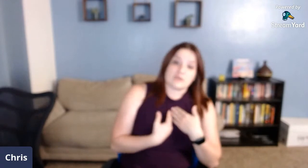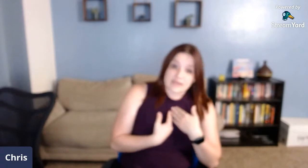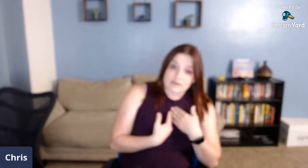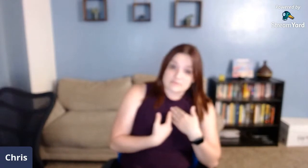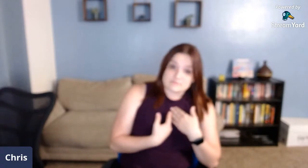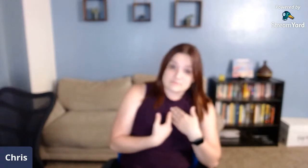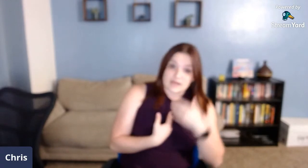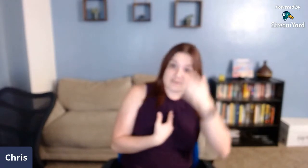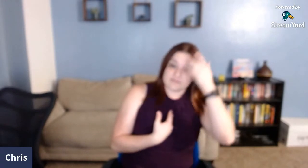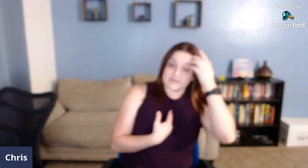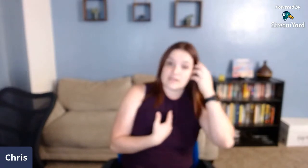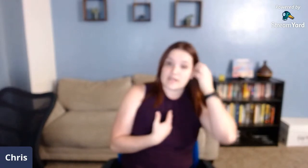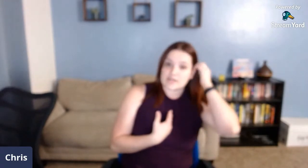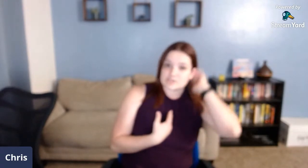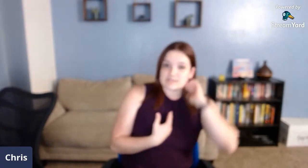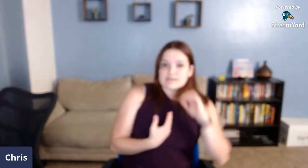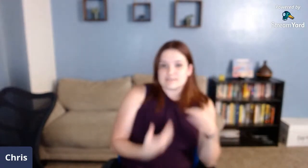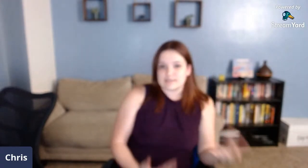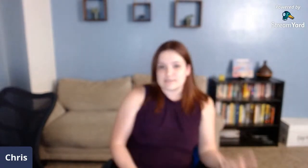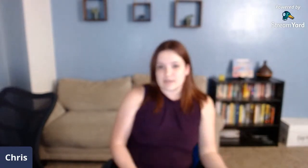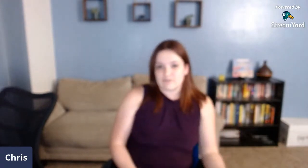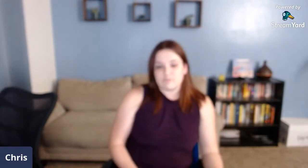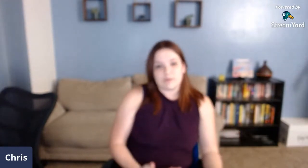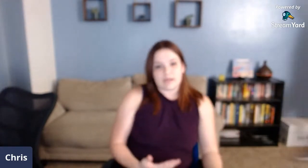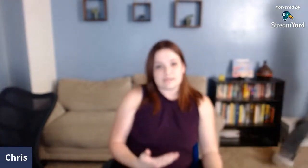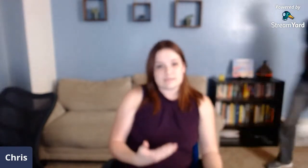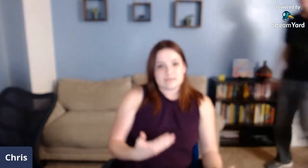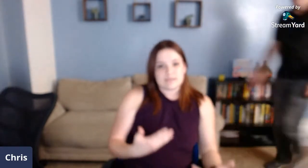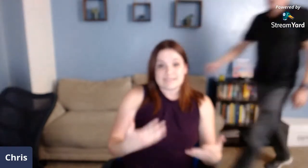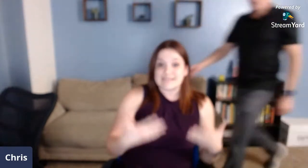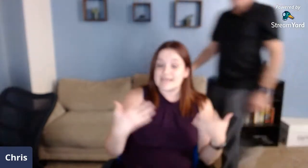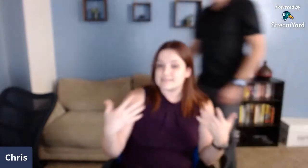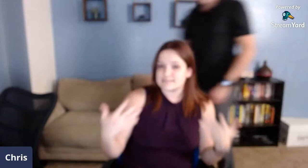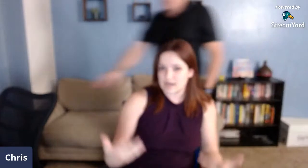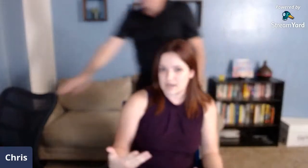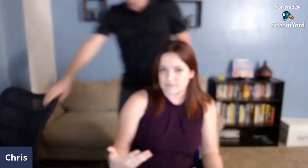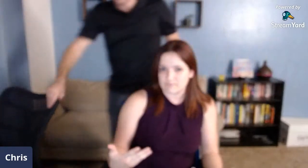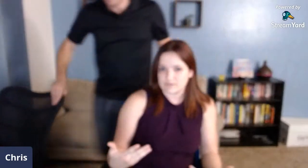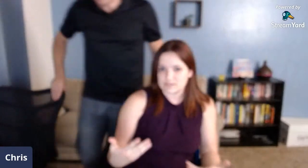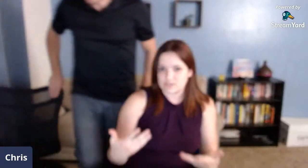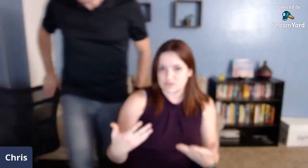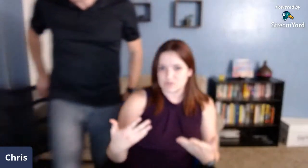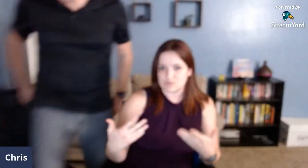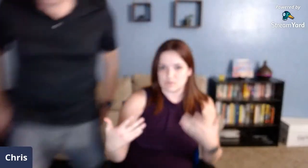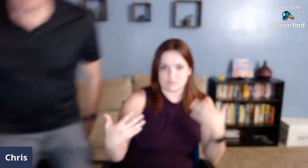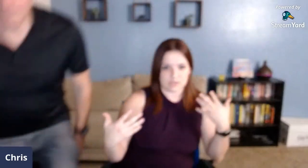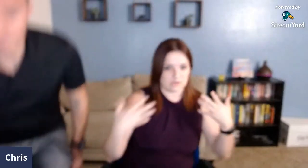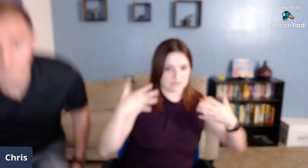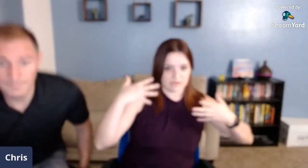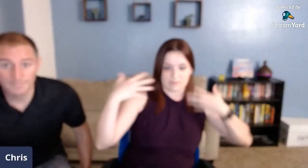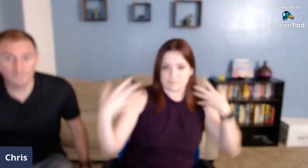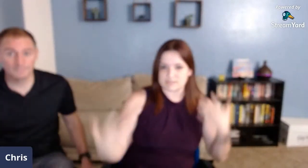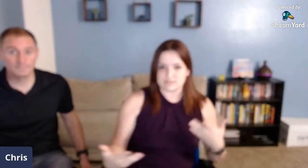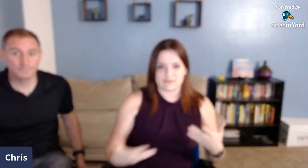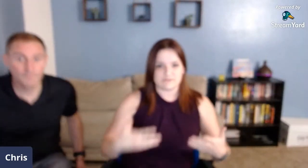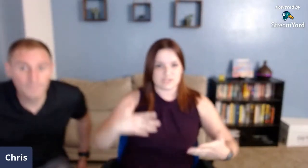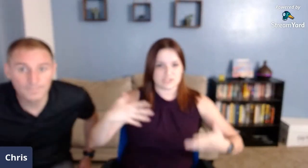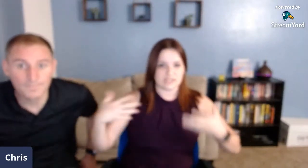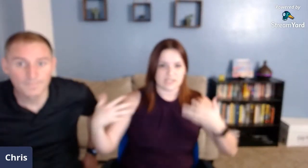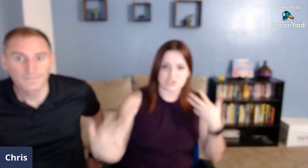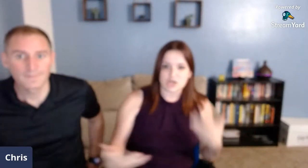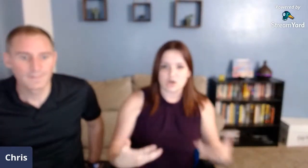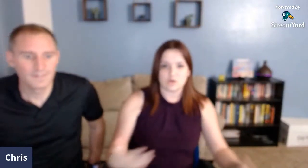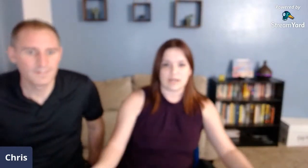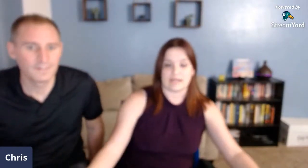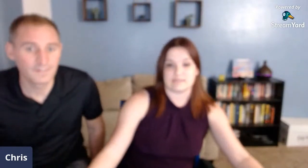I've been working out. I've been exercising and stuff, but it takes time to, develop muscle